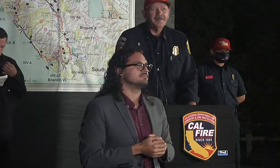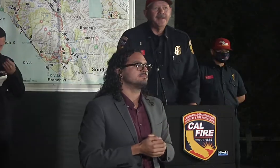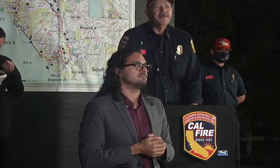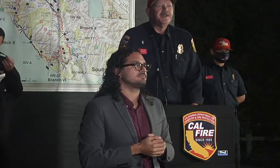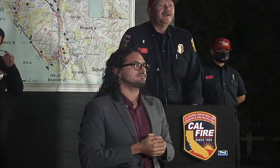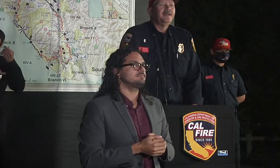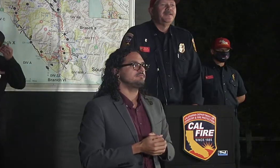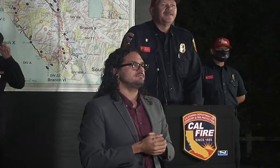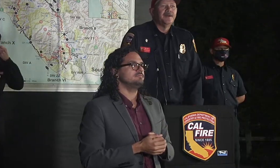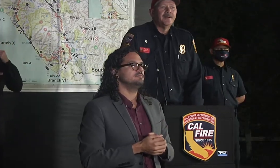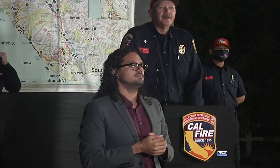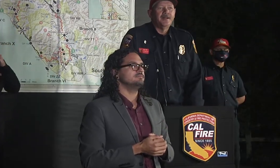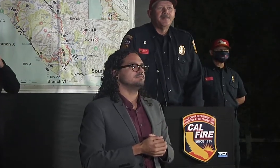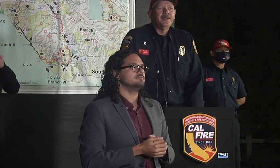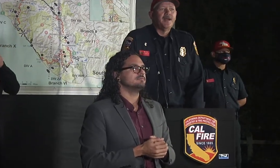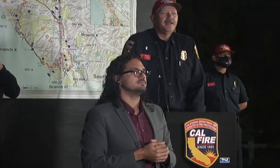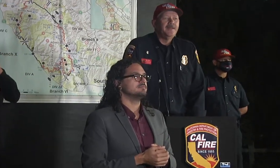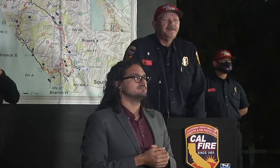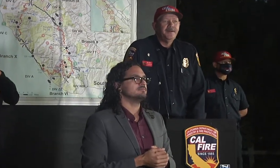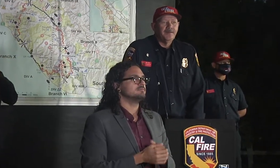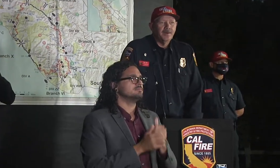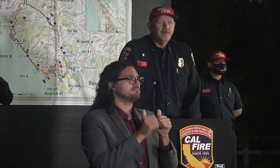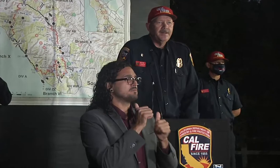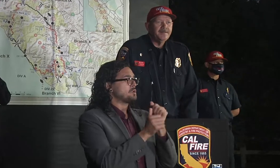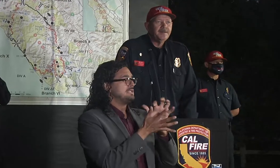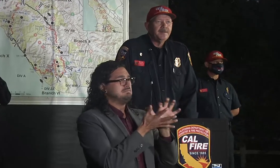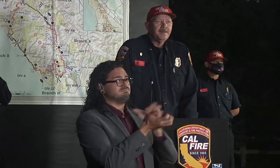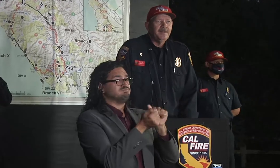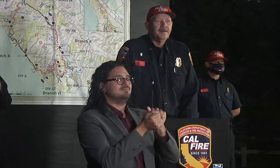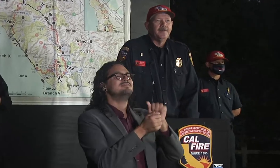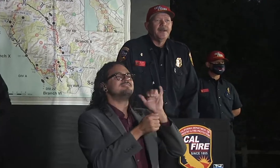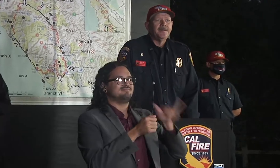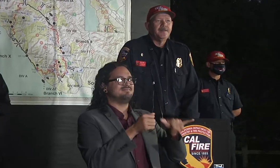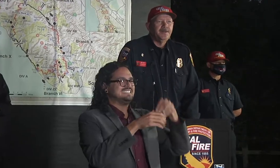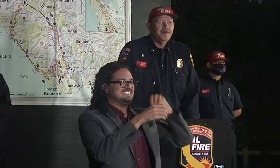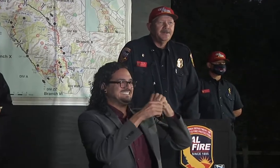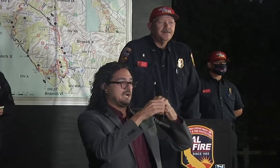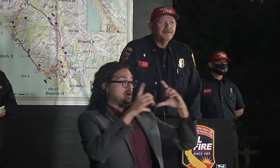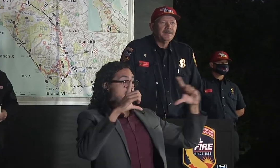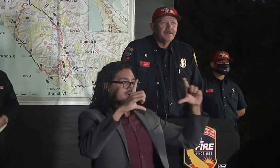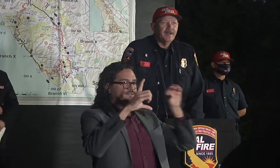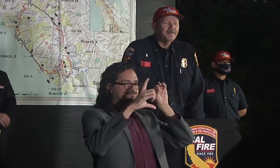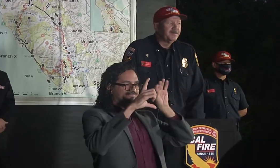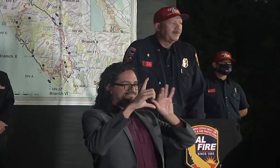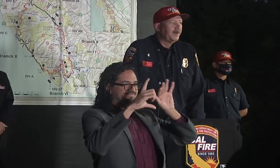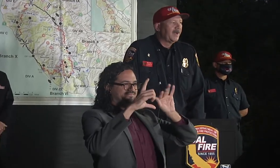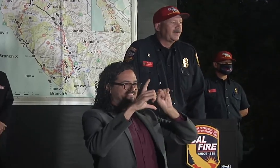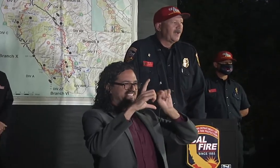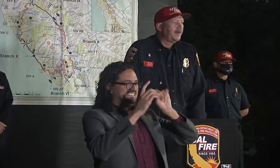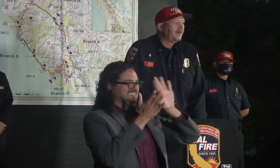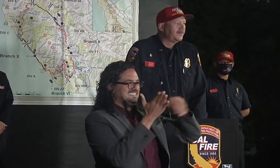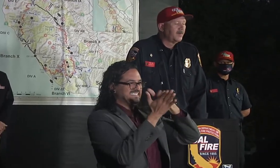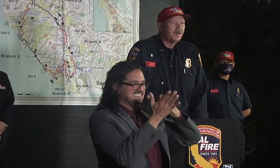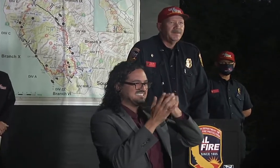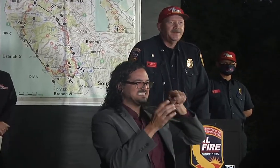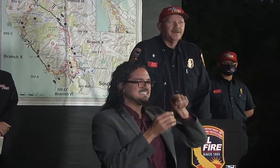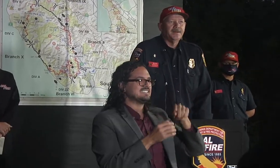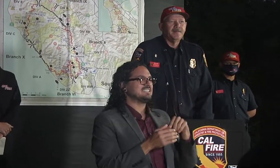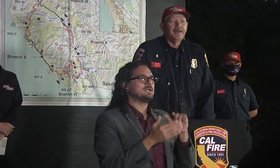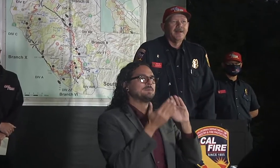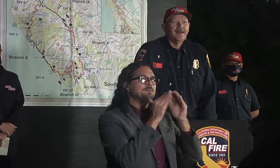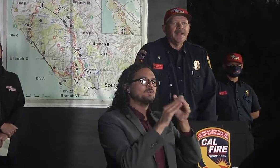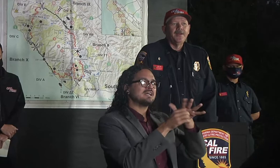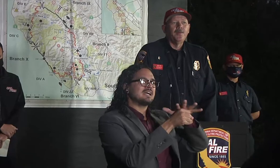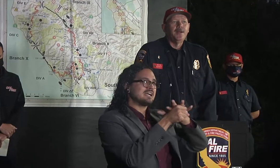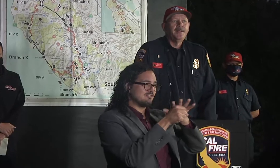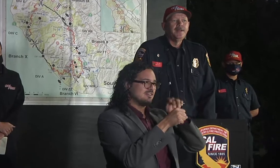The most damaged areas are going to be all the interior roadways in and around the communities. Obviously, we've got a lot of rolling material